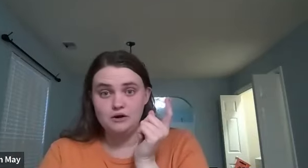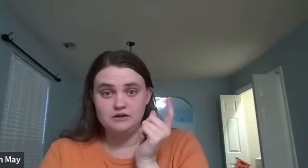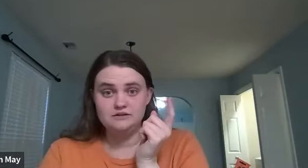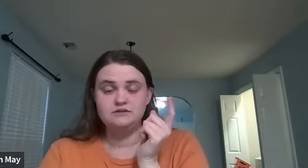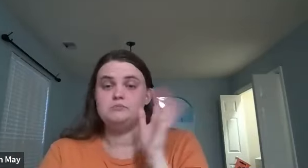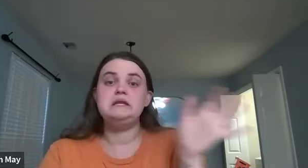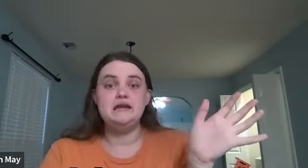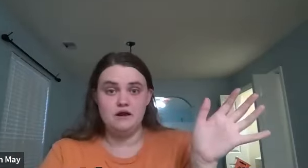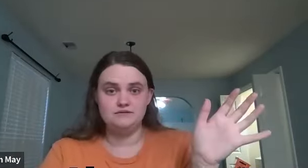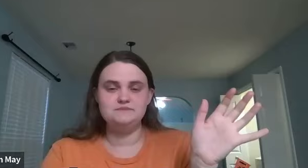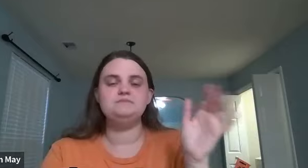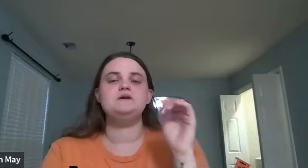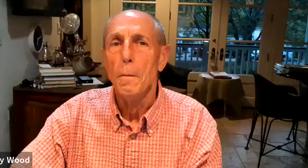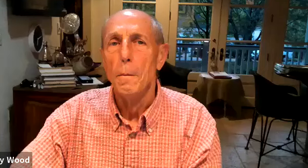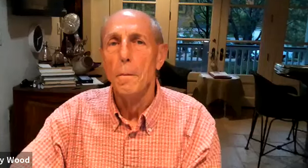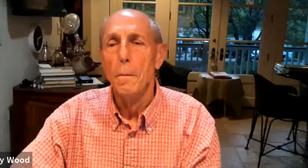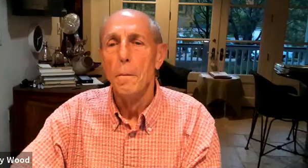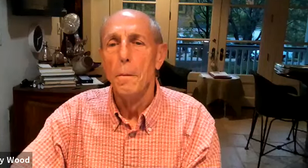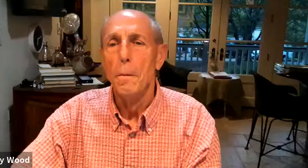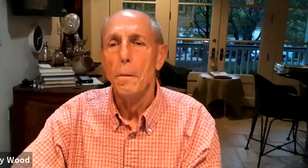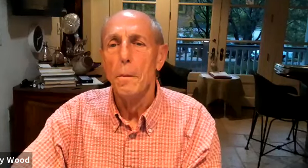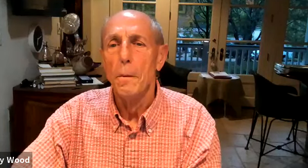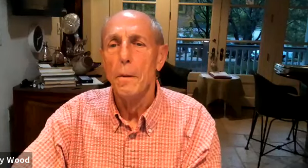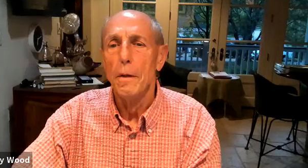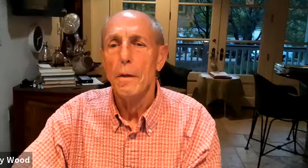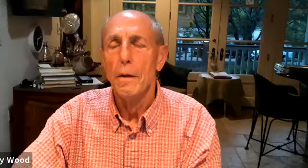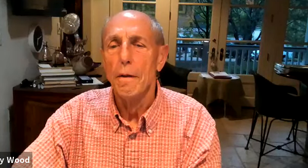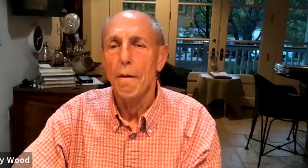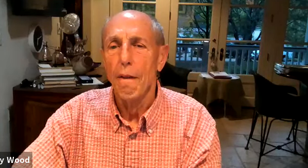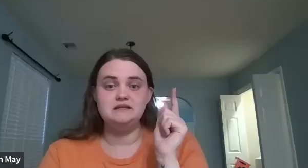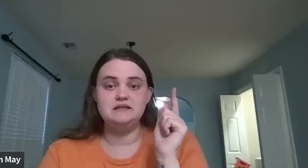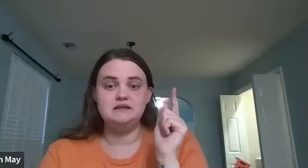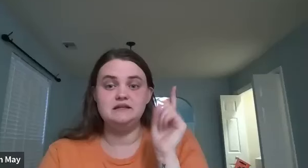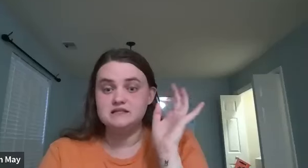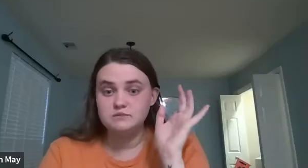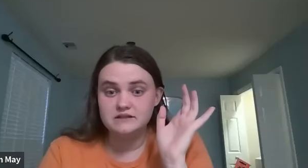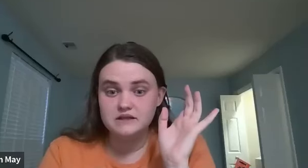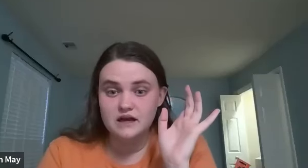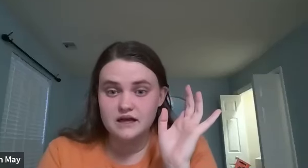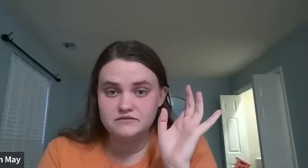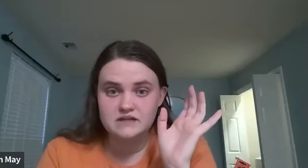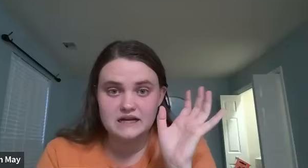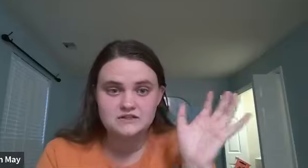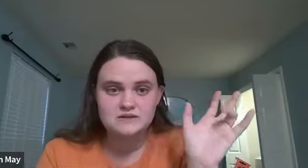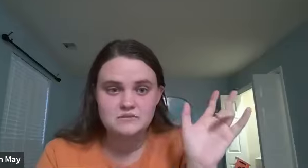park or playground. So playground is going to be, yes, wait, did I hear